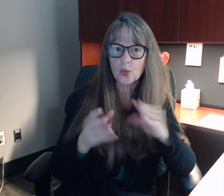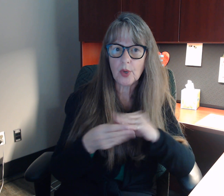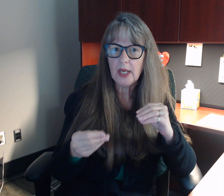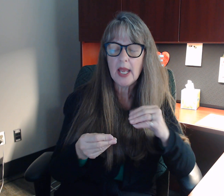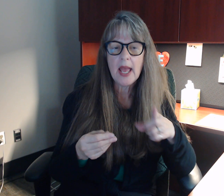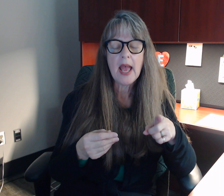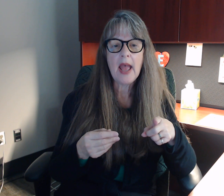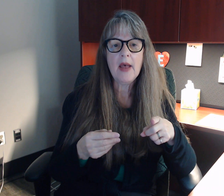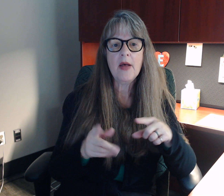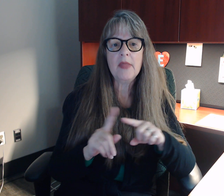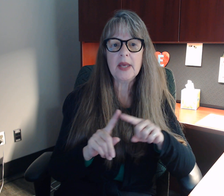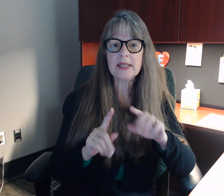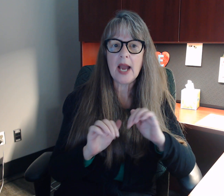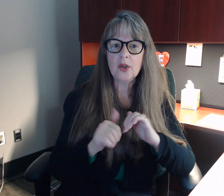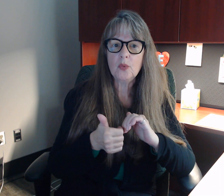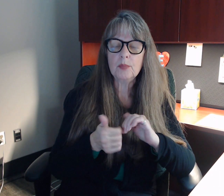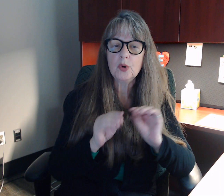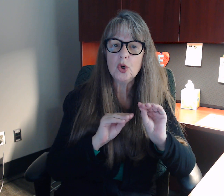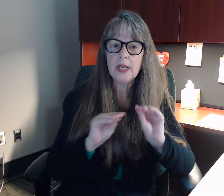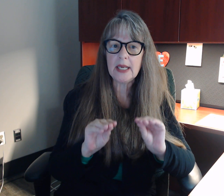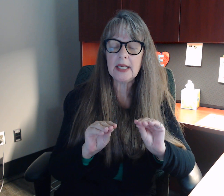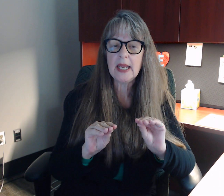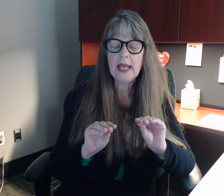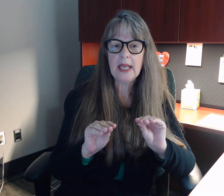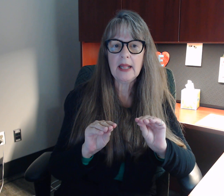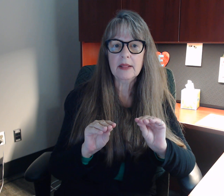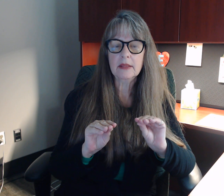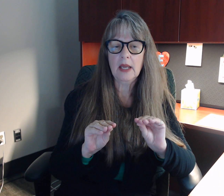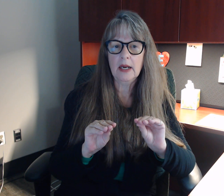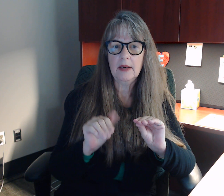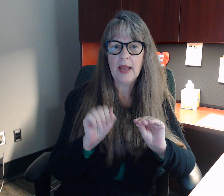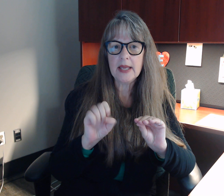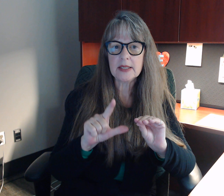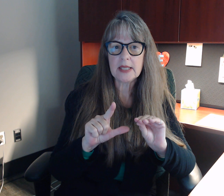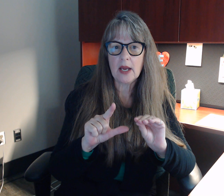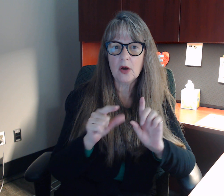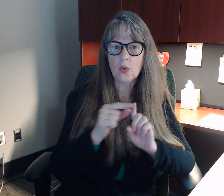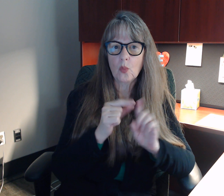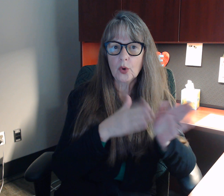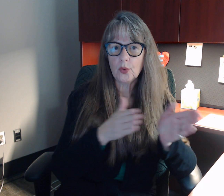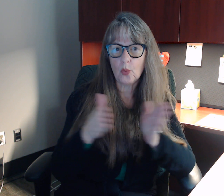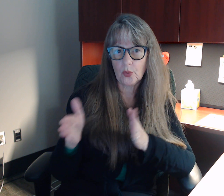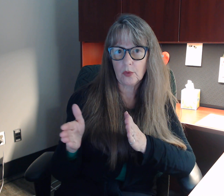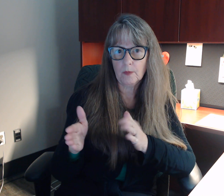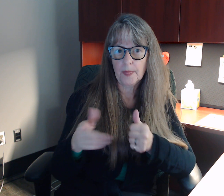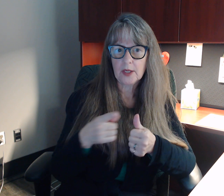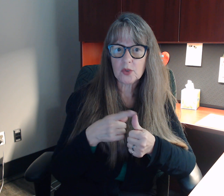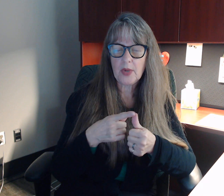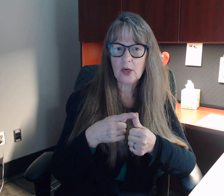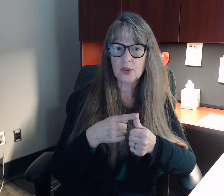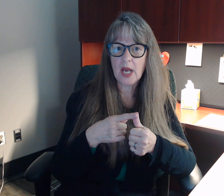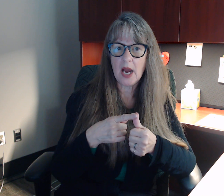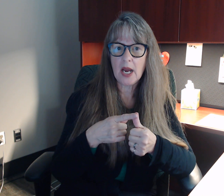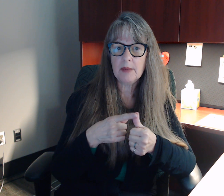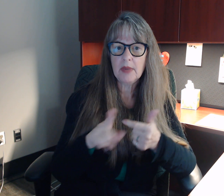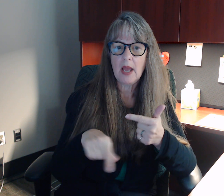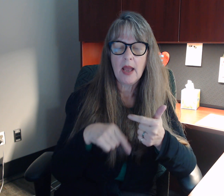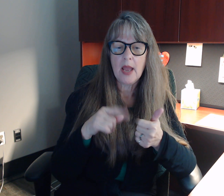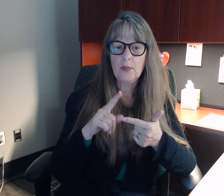story, and that's how you would put it in ASL word order. So we had our time, we had